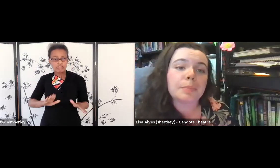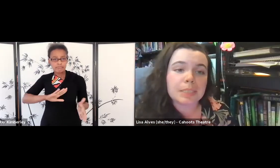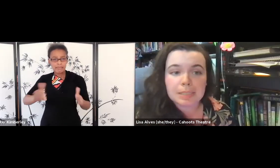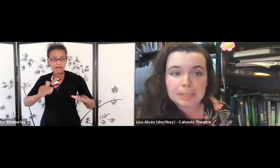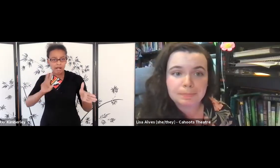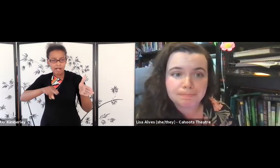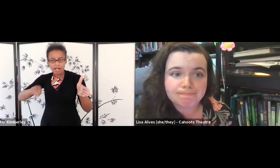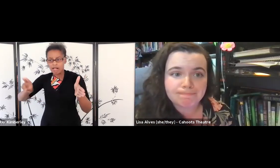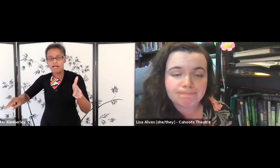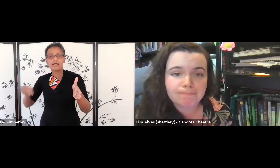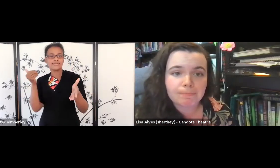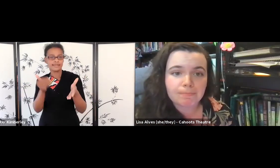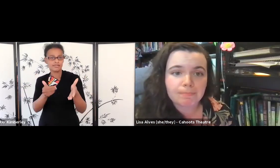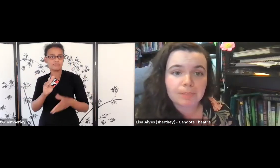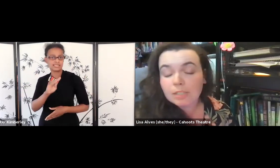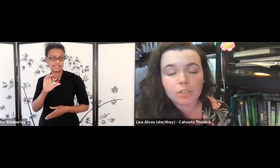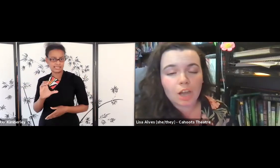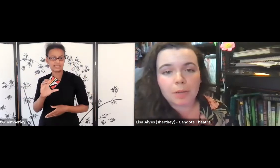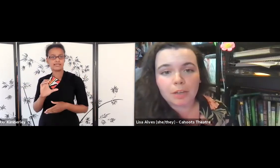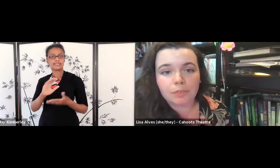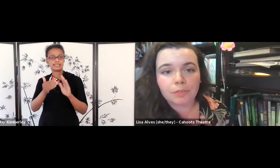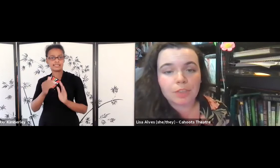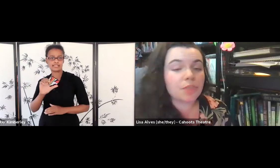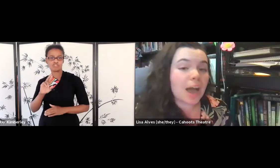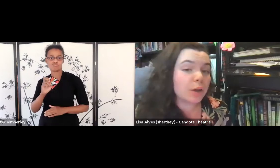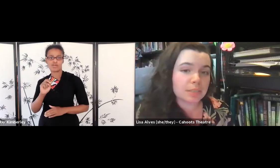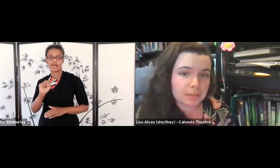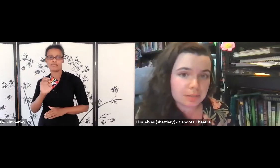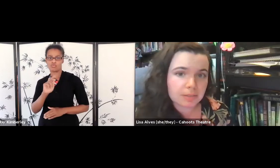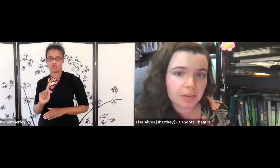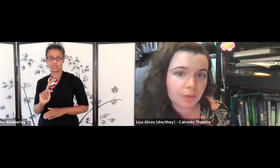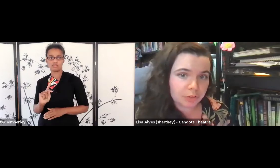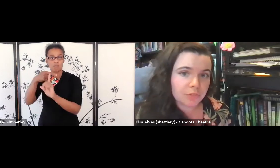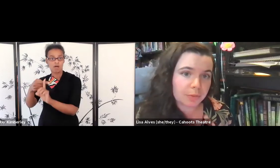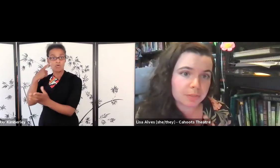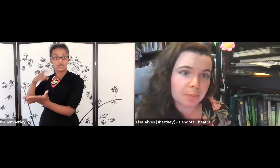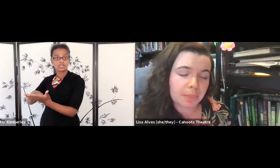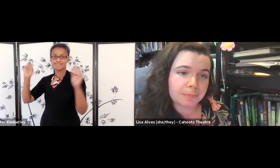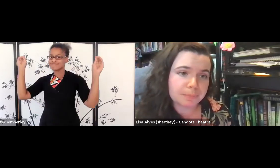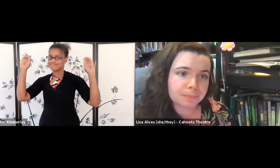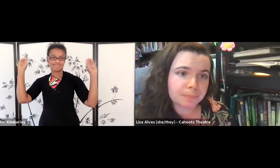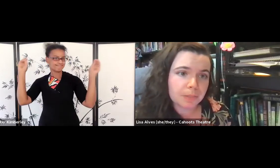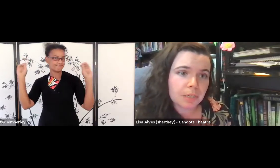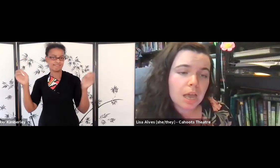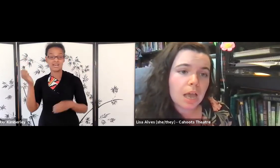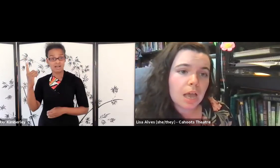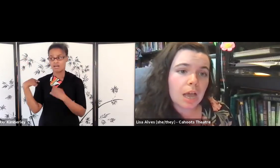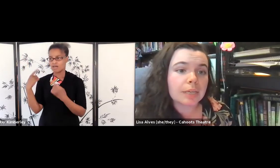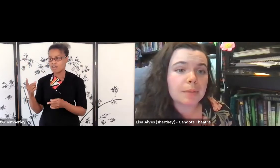BC. This is on top of the thousands of others found this month. I am